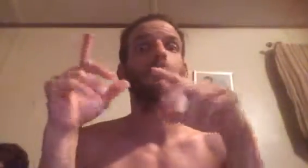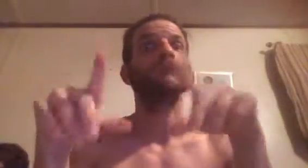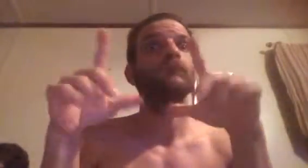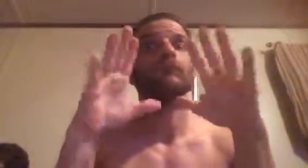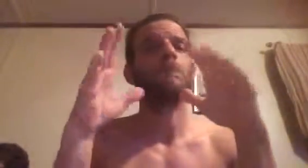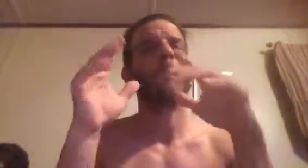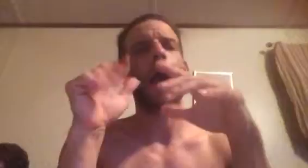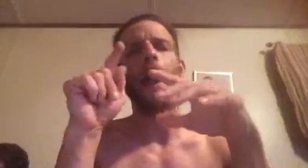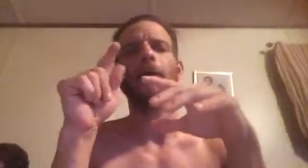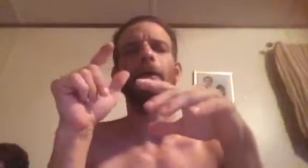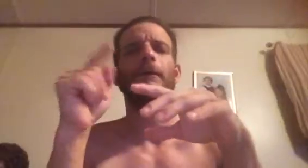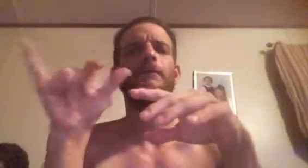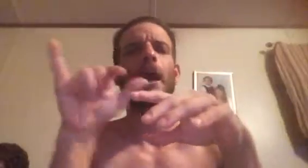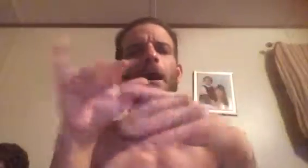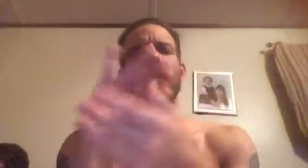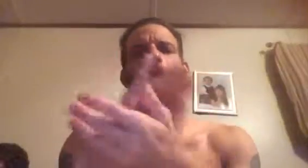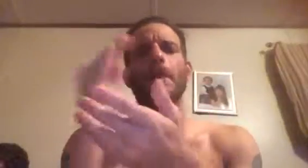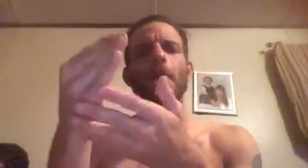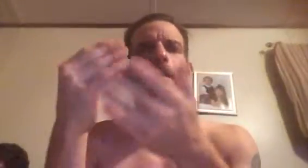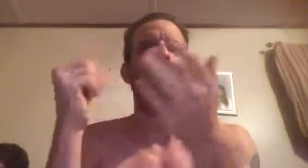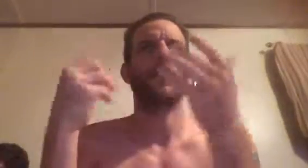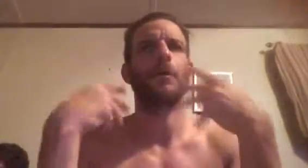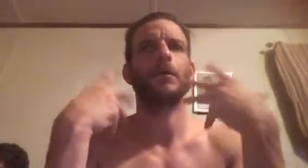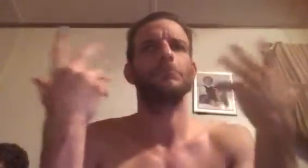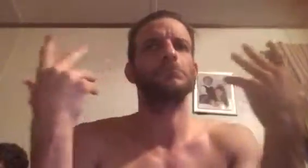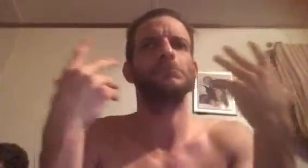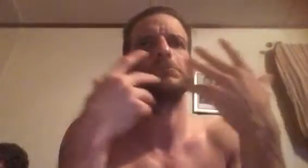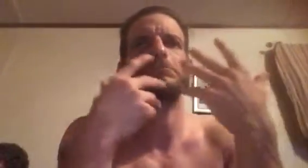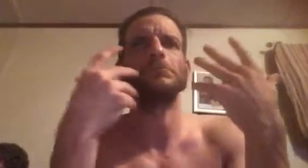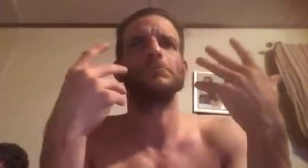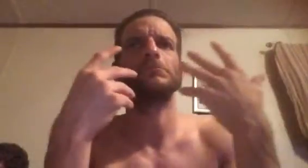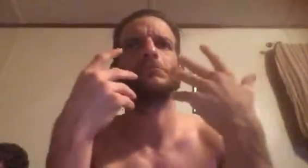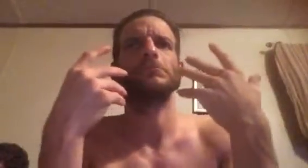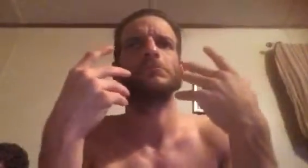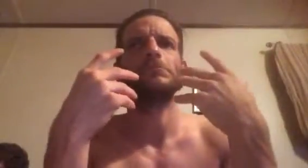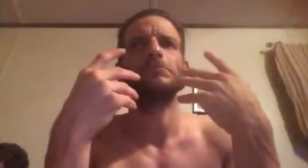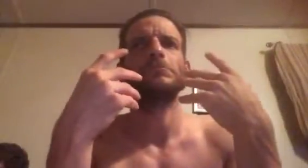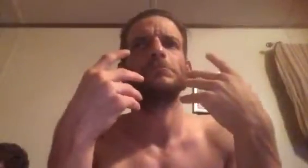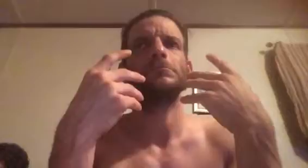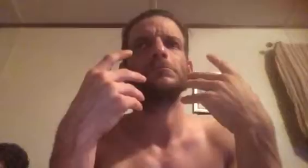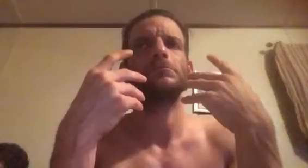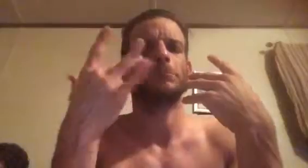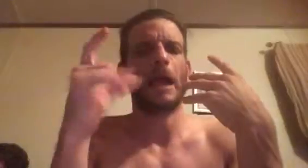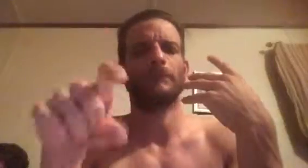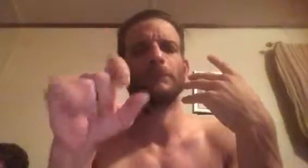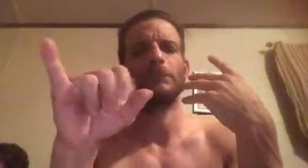enough. Wait, there's more. Here's the Sam Tech Factory Stock Showdown Final. From the classic muscle cars to the new muscle